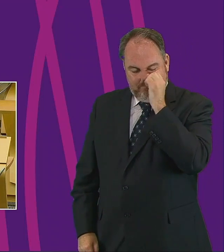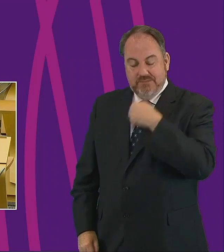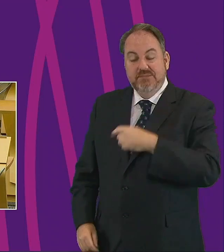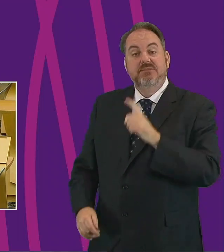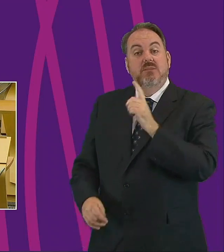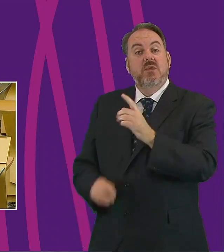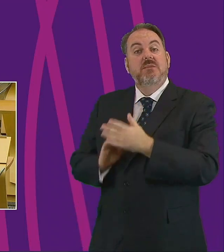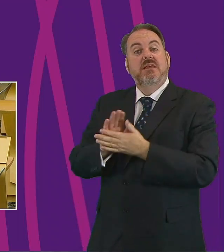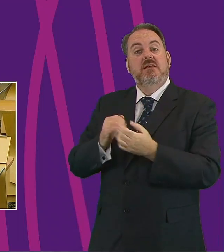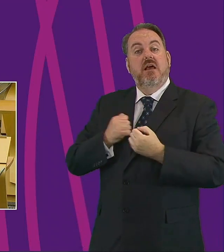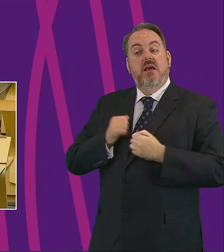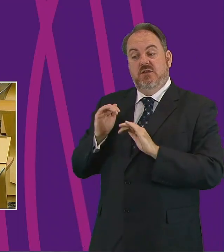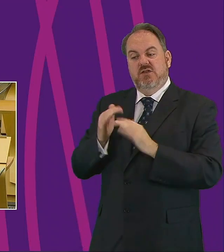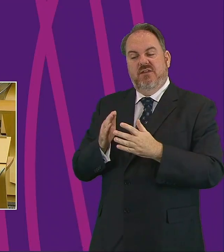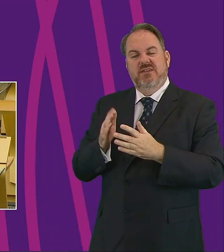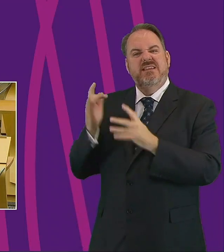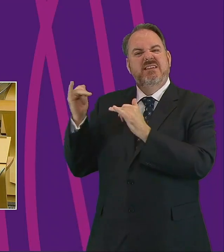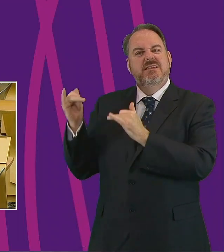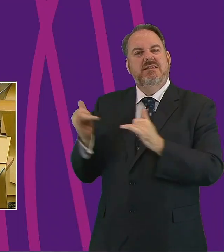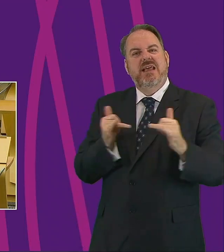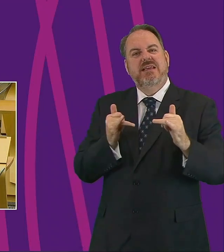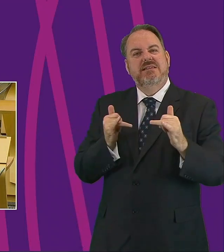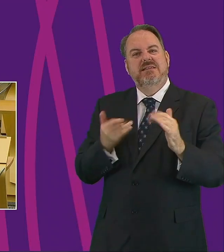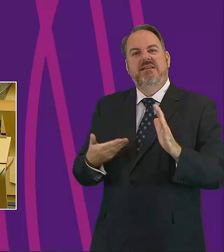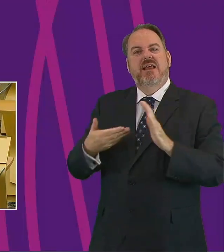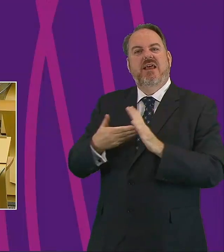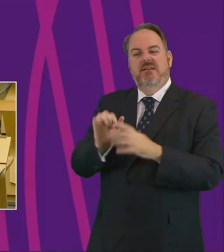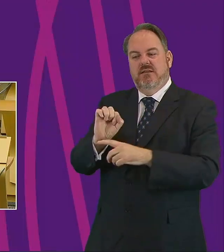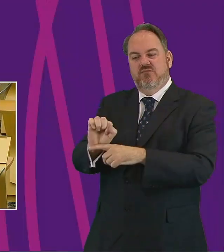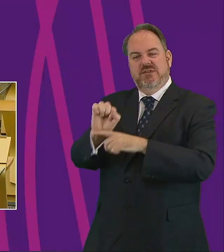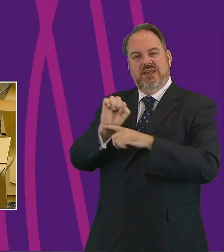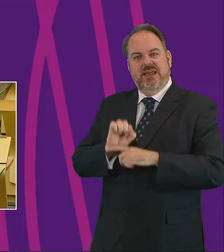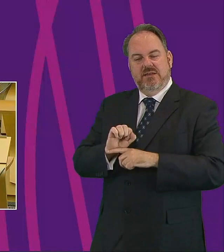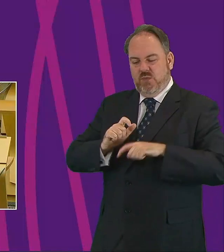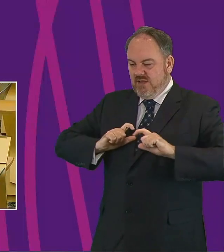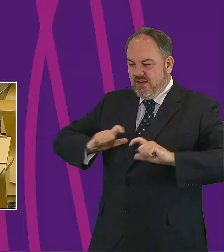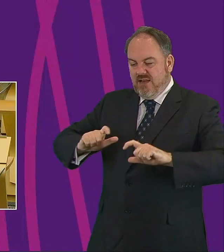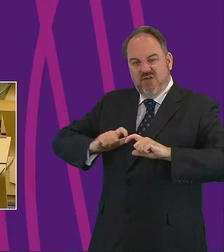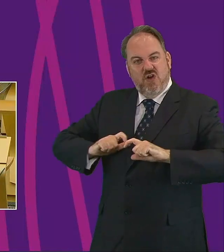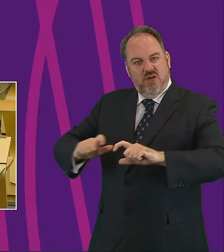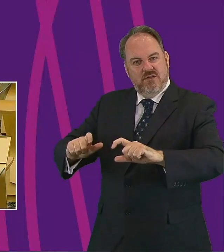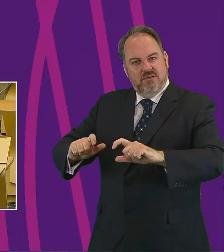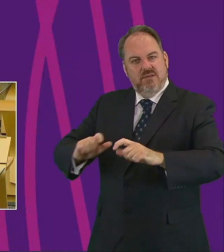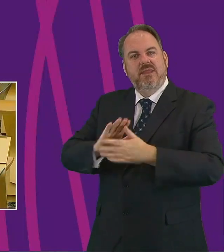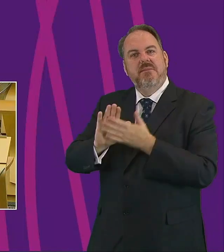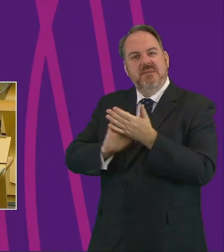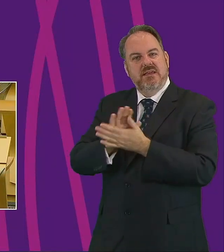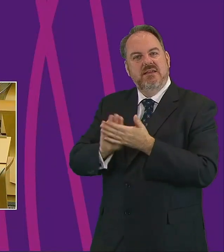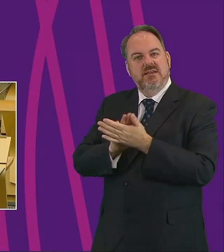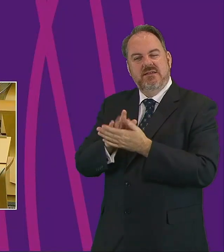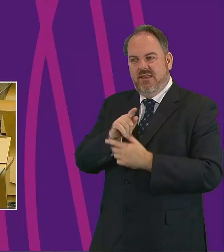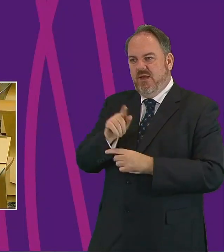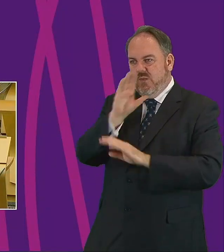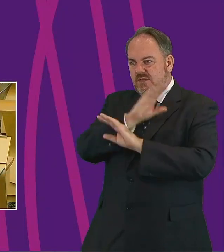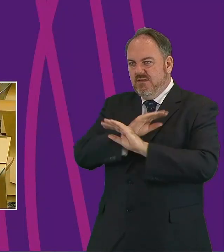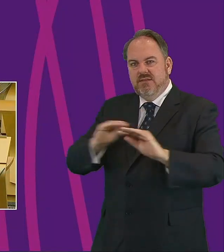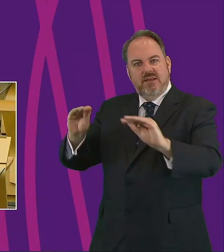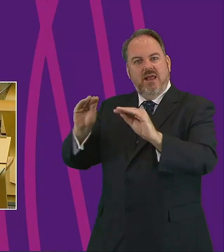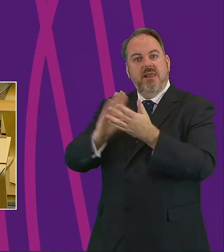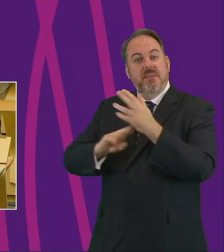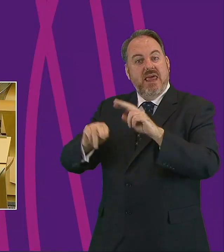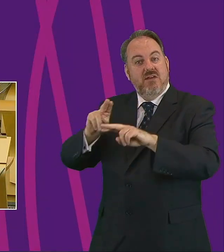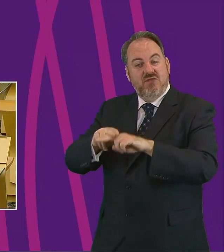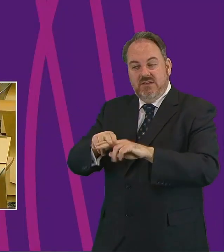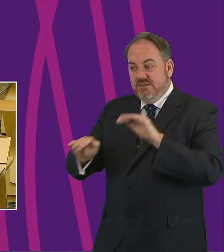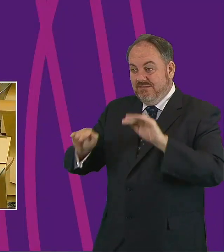Test and Protect will operate, and local health protection teams will operate on the basis of advising parents where any child has